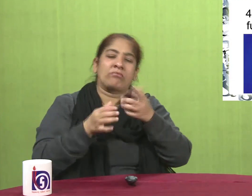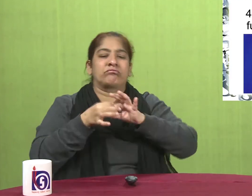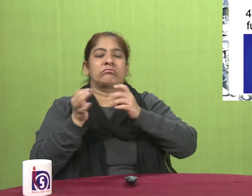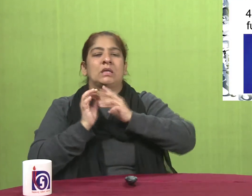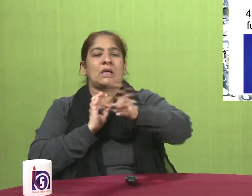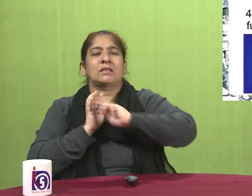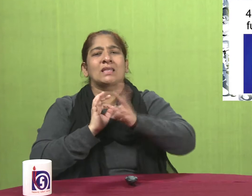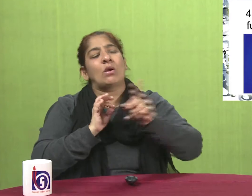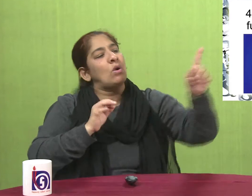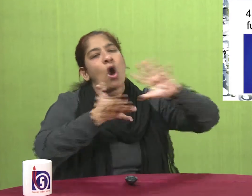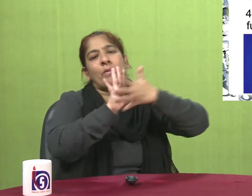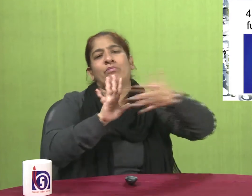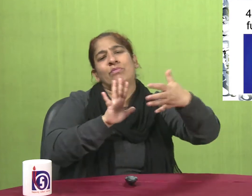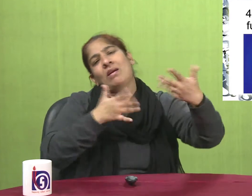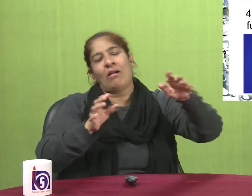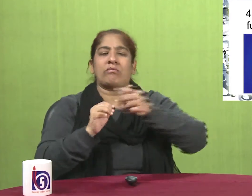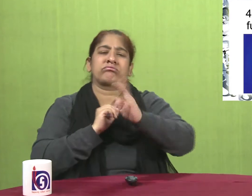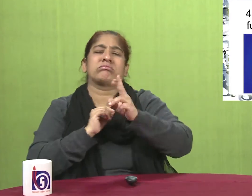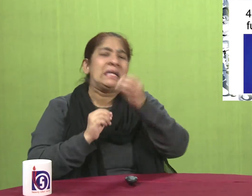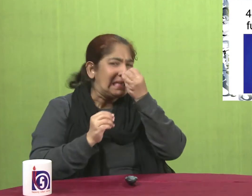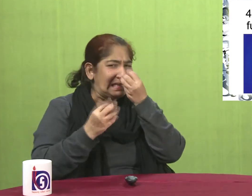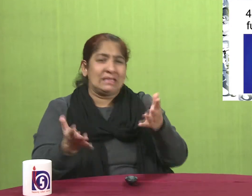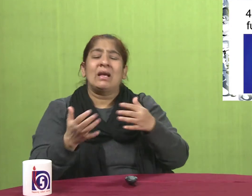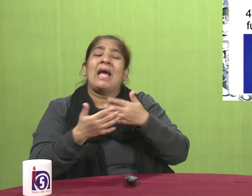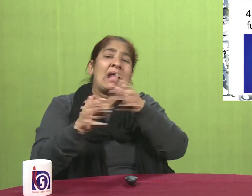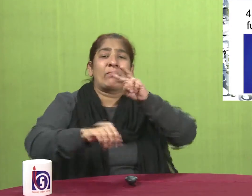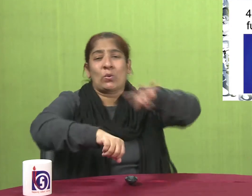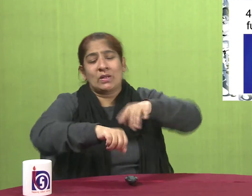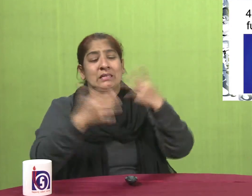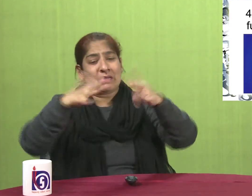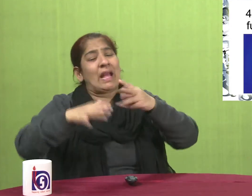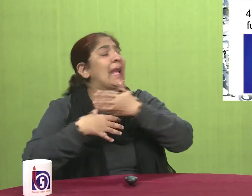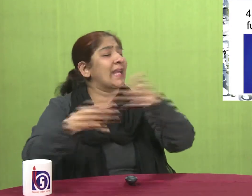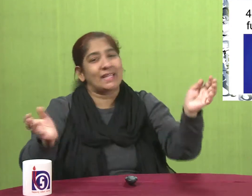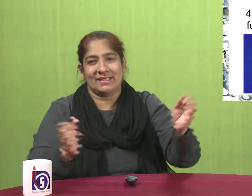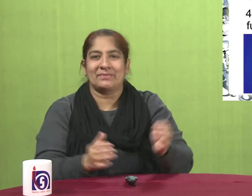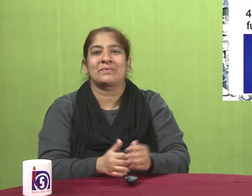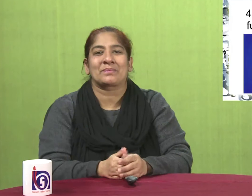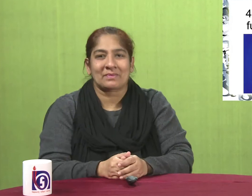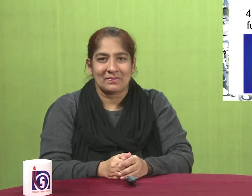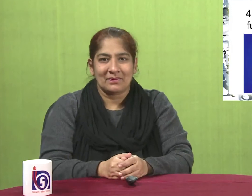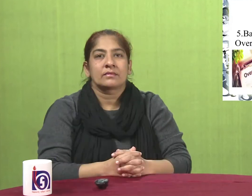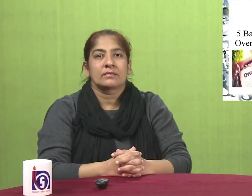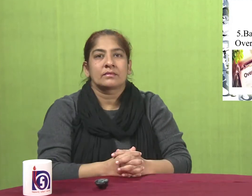You just have to take the account number and the IFSC code, and then you can send it soon.